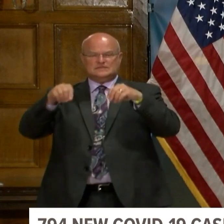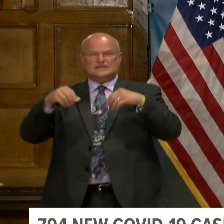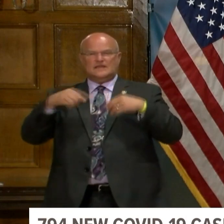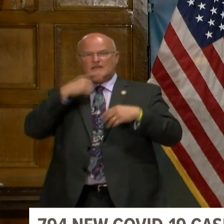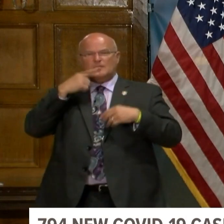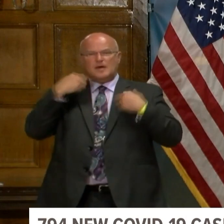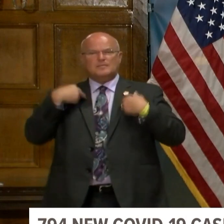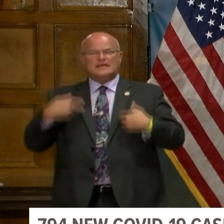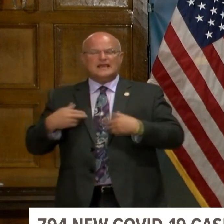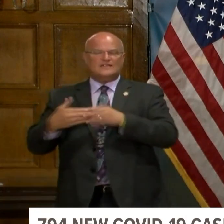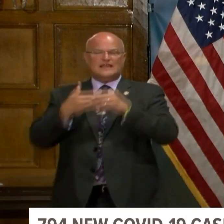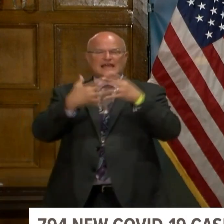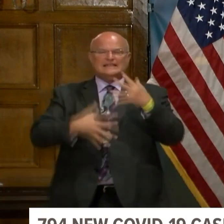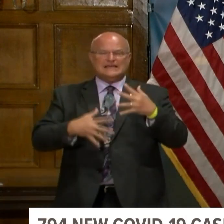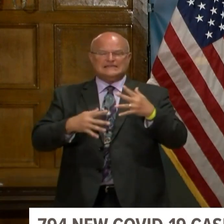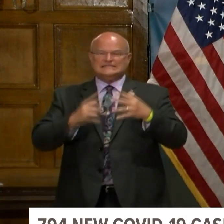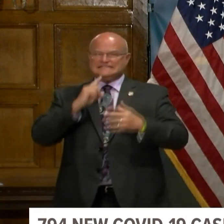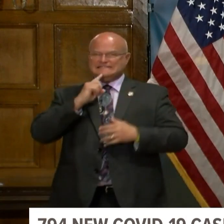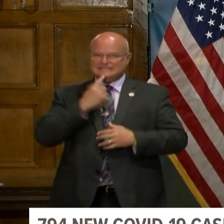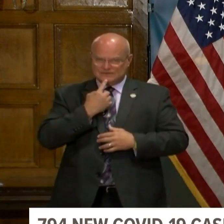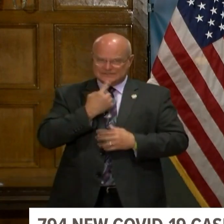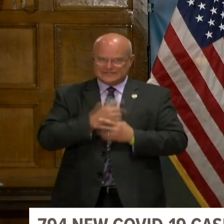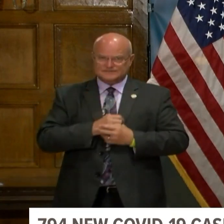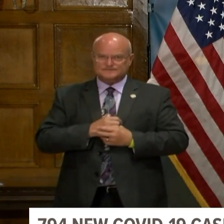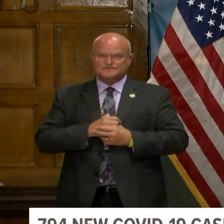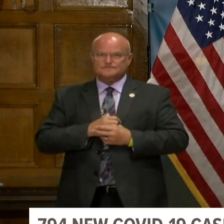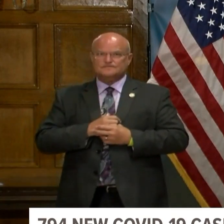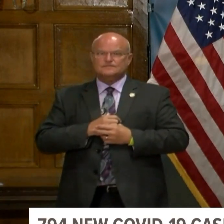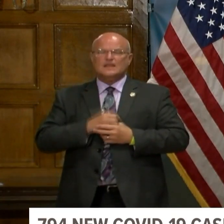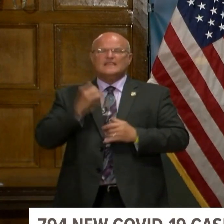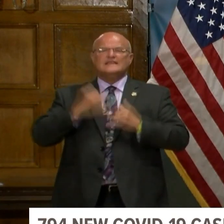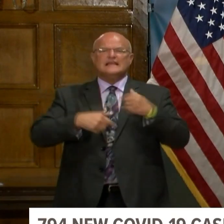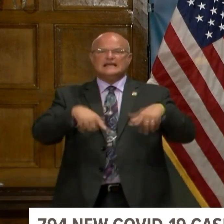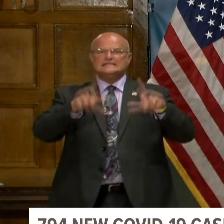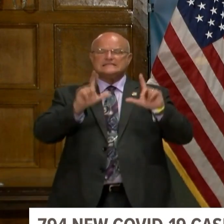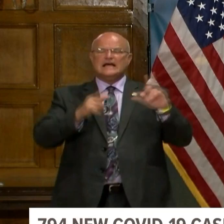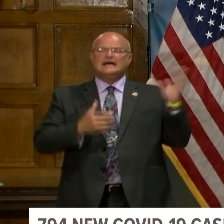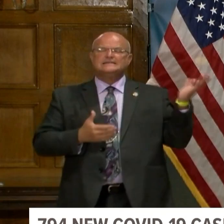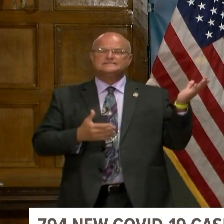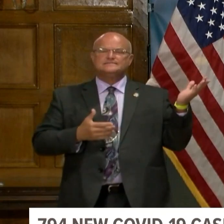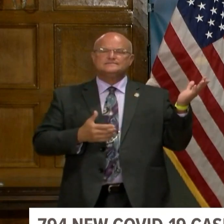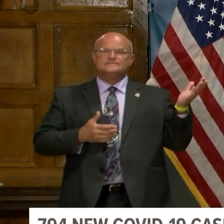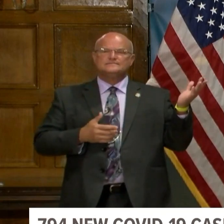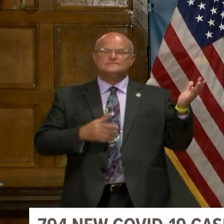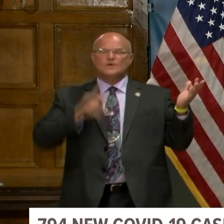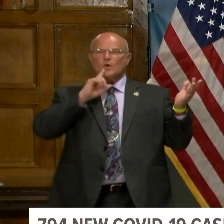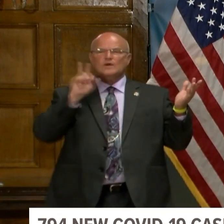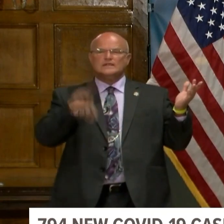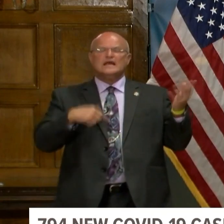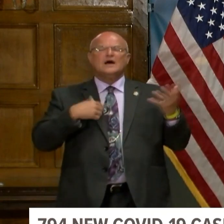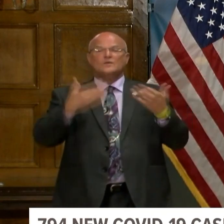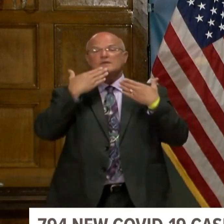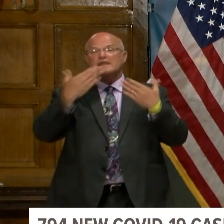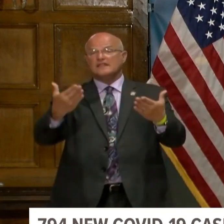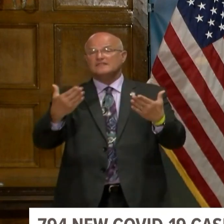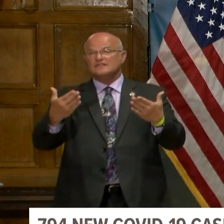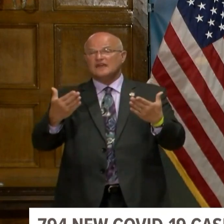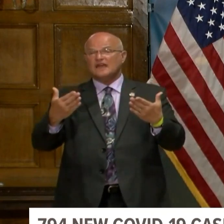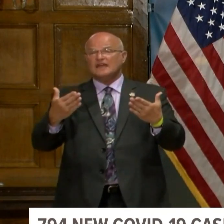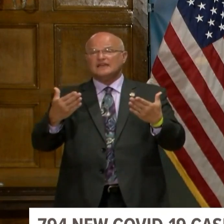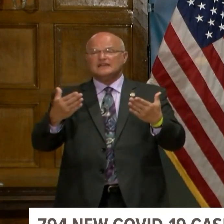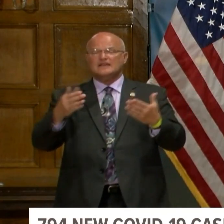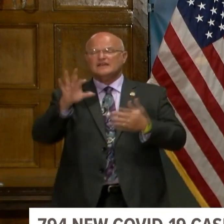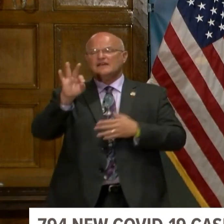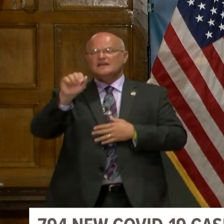health guidelines very seriously. And finally, if you go to the last slide on the ordinances, I want to thank, of